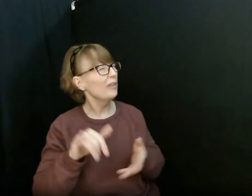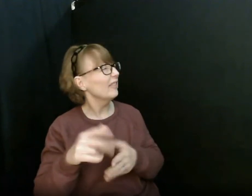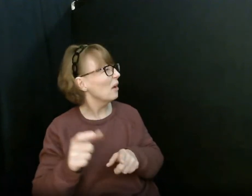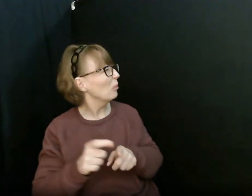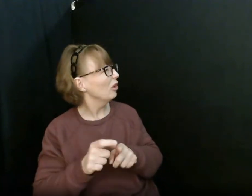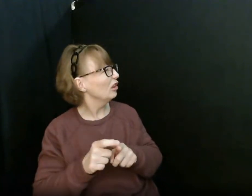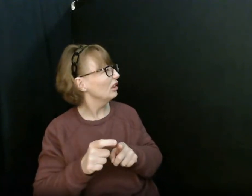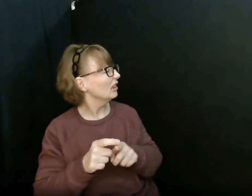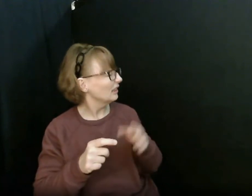that word?